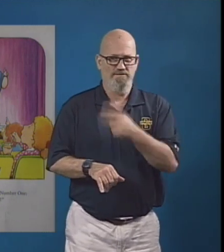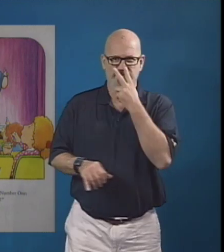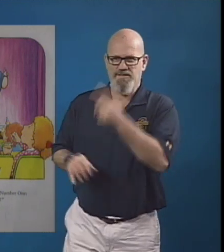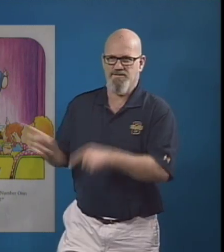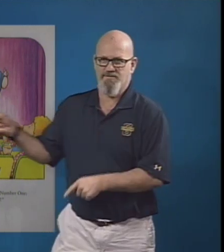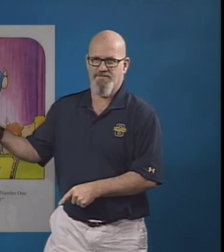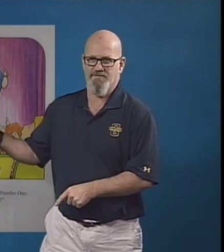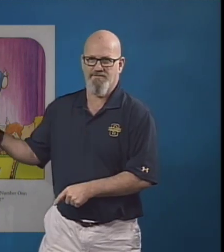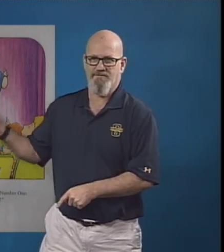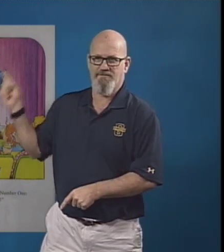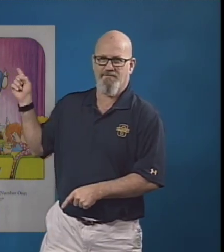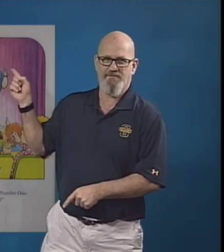Look at that dog.